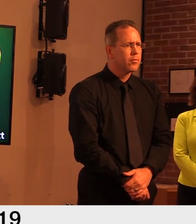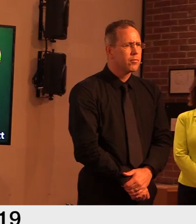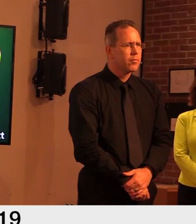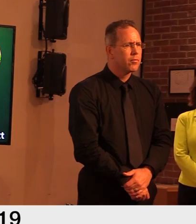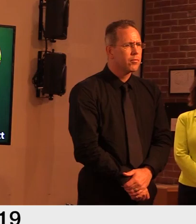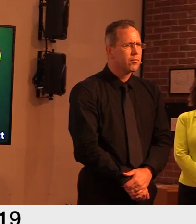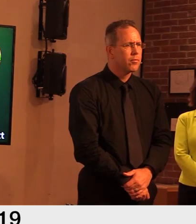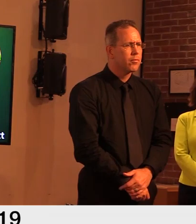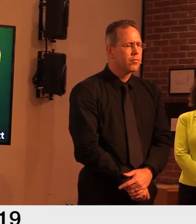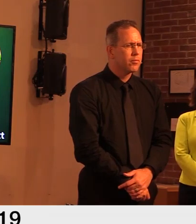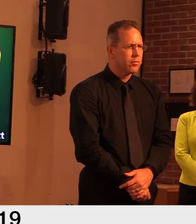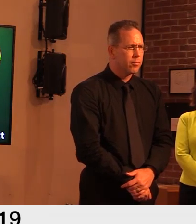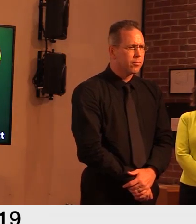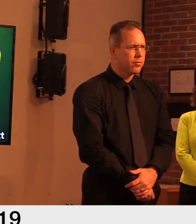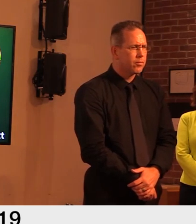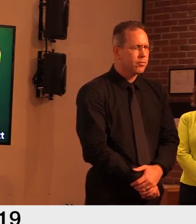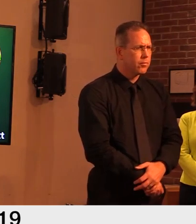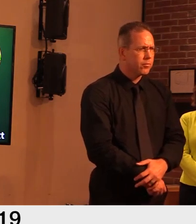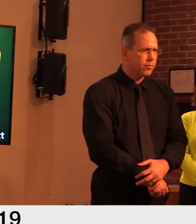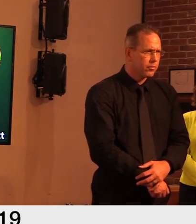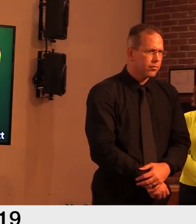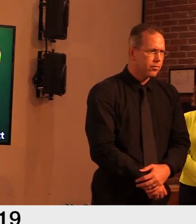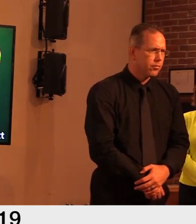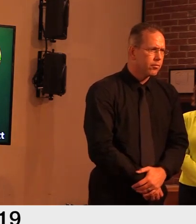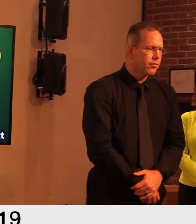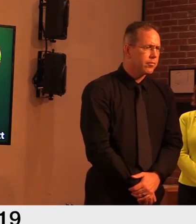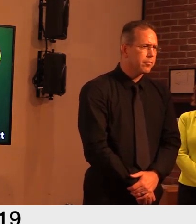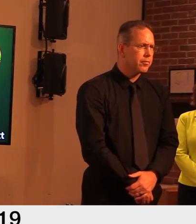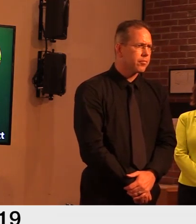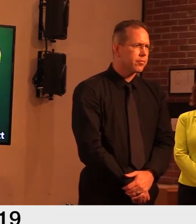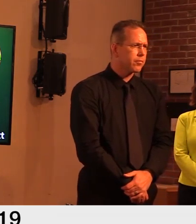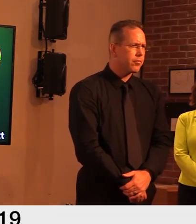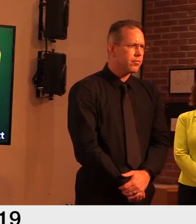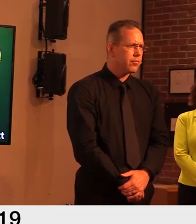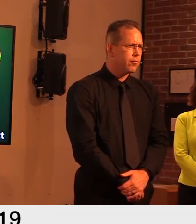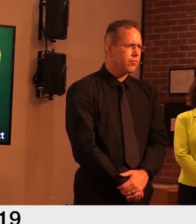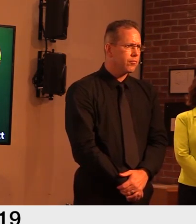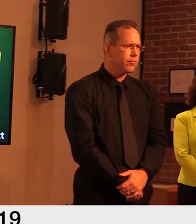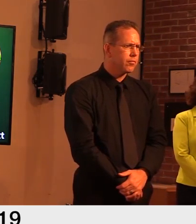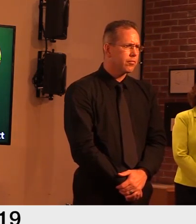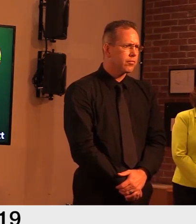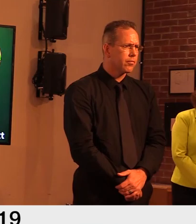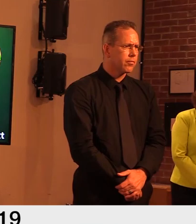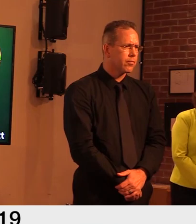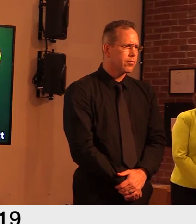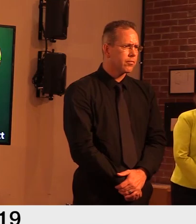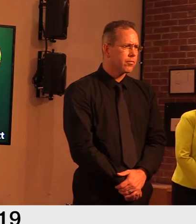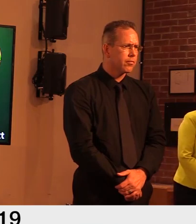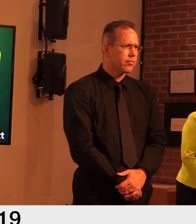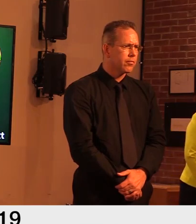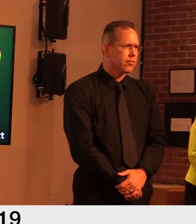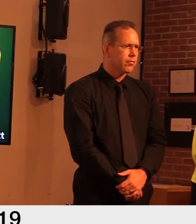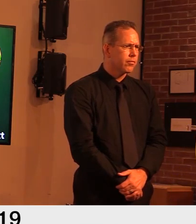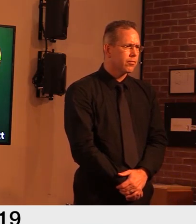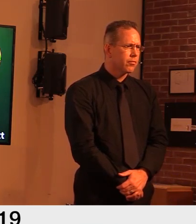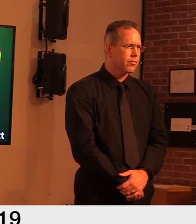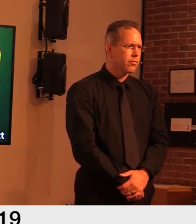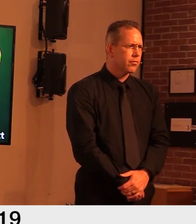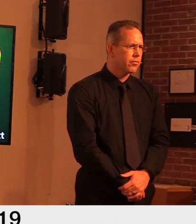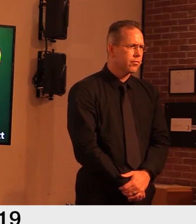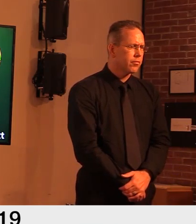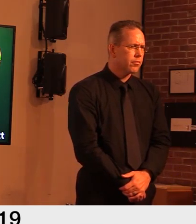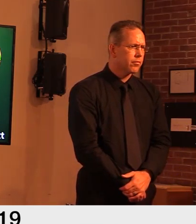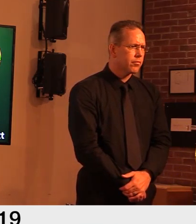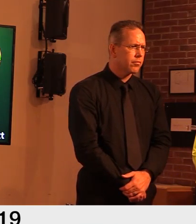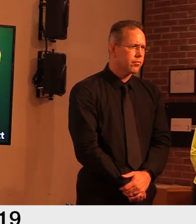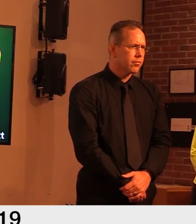I know that people who have been at protests or large gatherings are being urged to get tested, even if they're not symptomatic, to make sure that